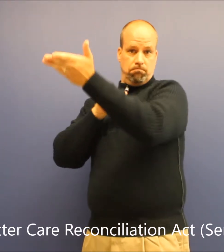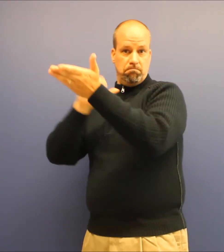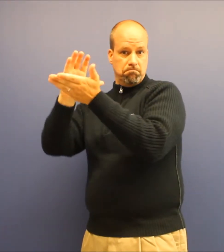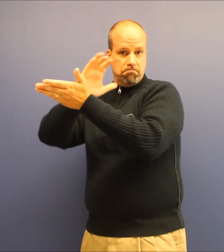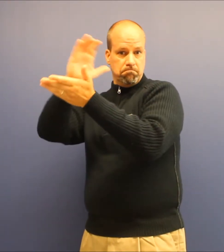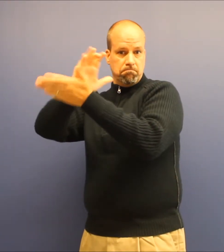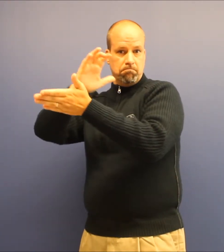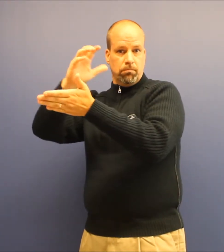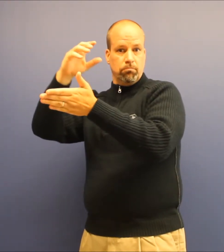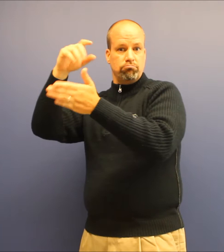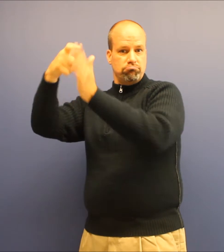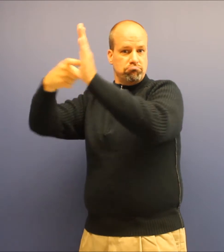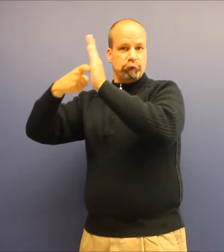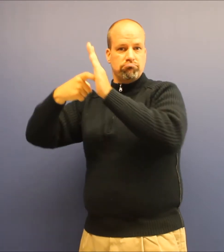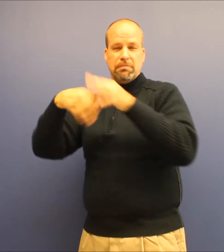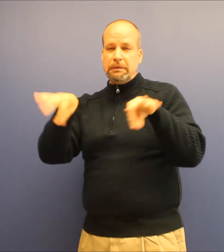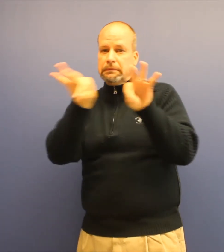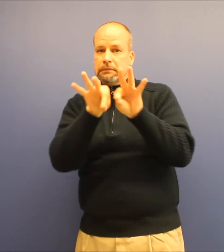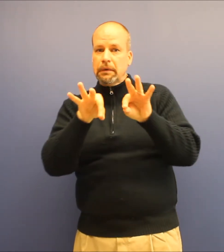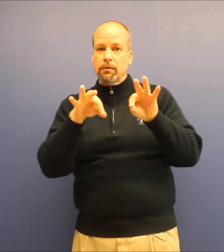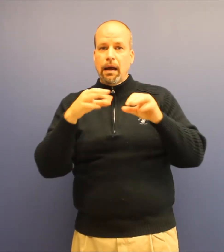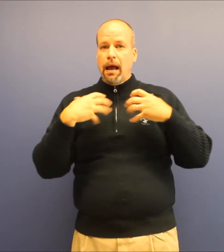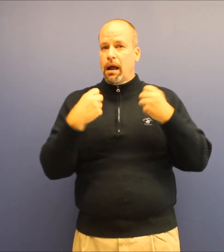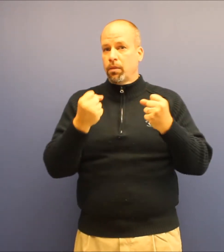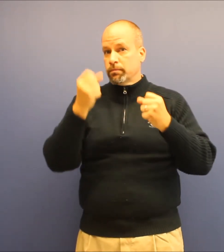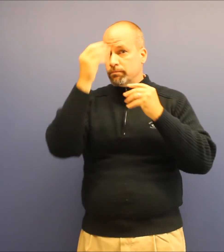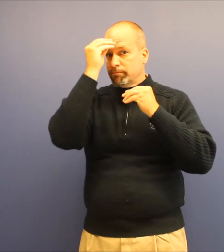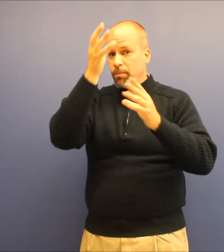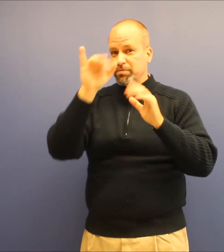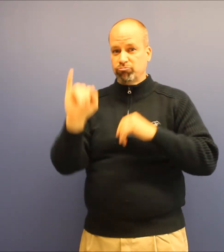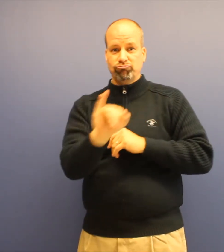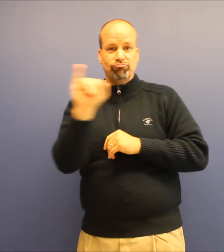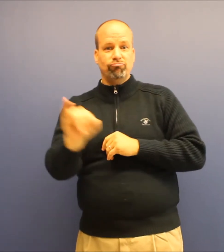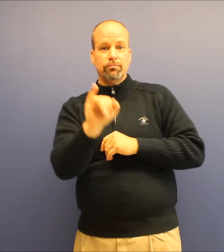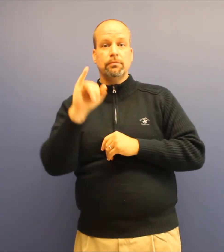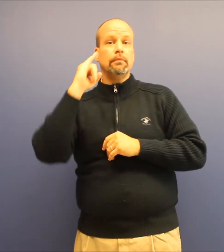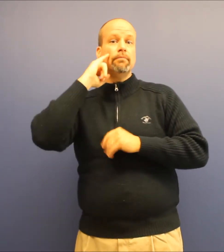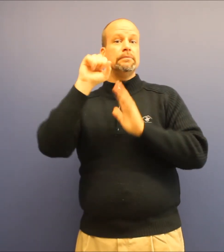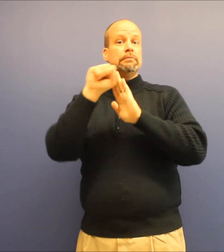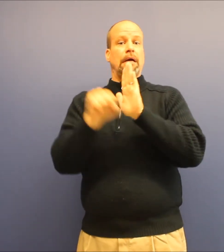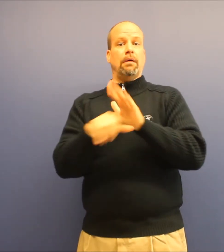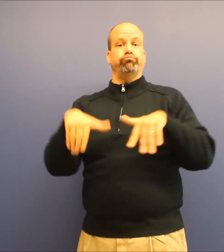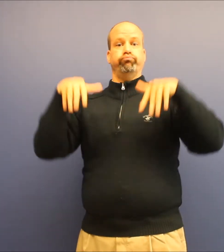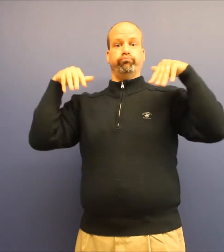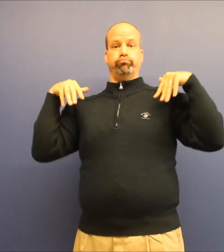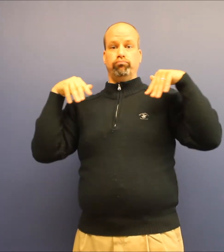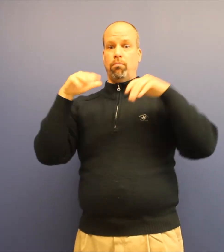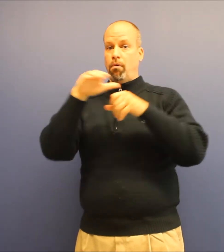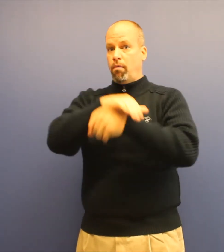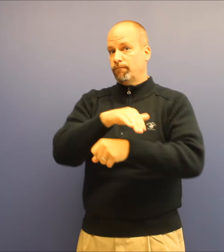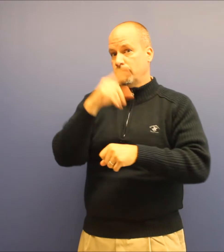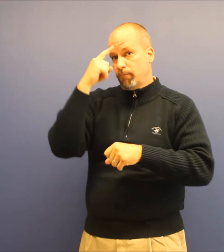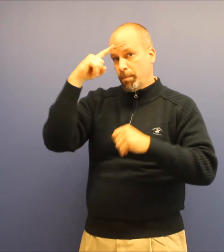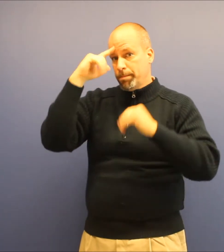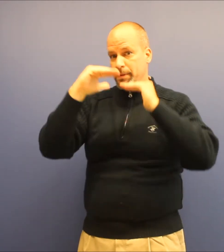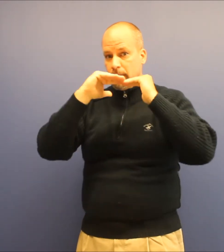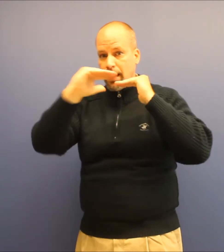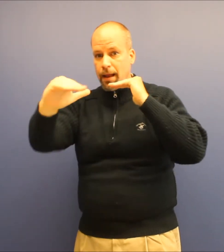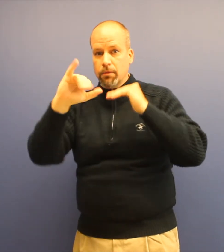states could request waivers to opt out of requiring essential health benefits. If a state opted out of coverage for mental